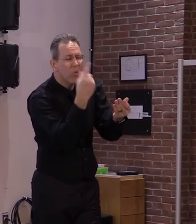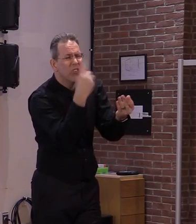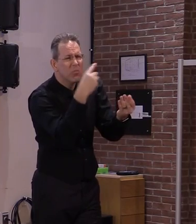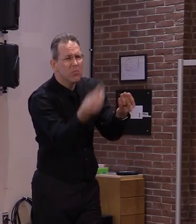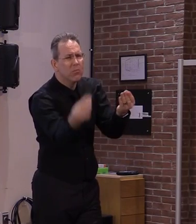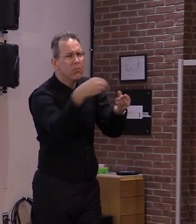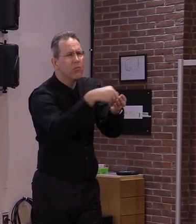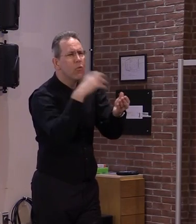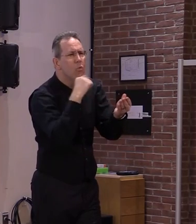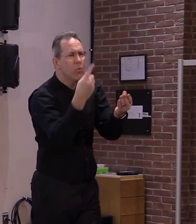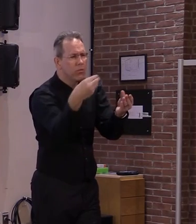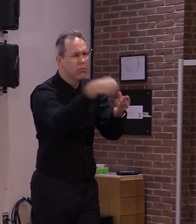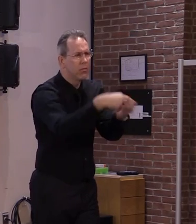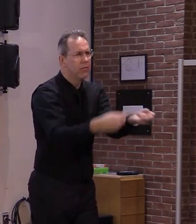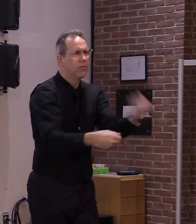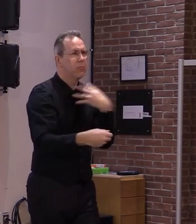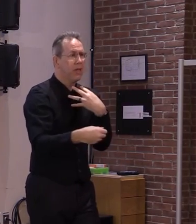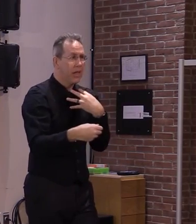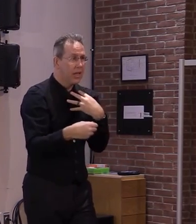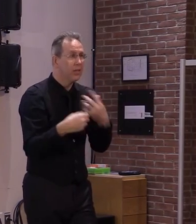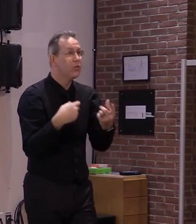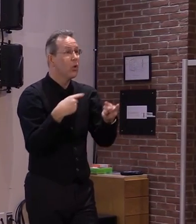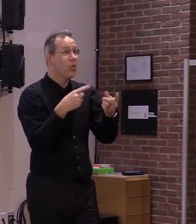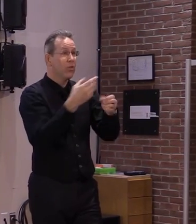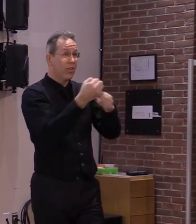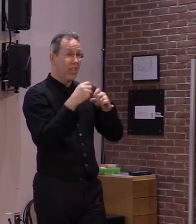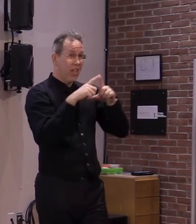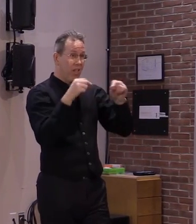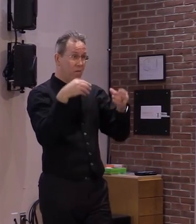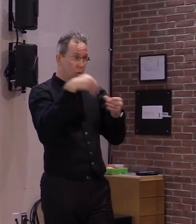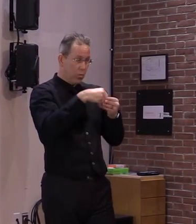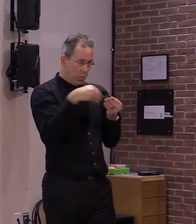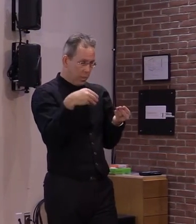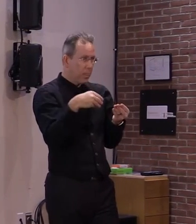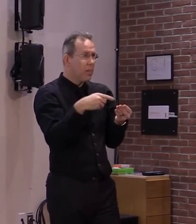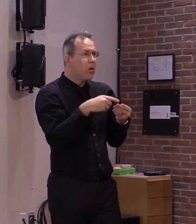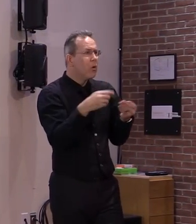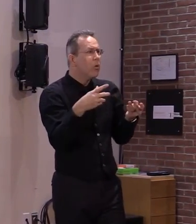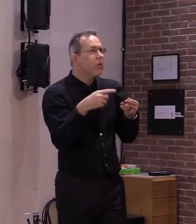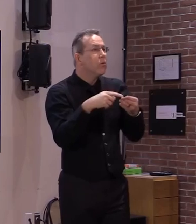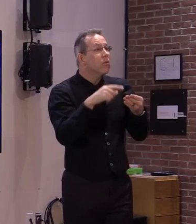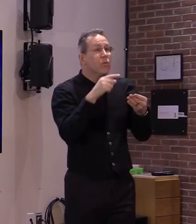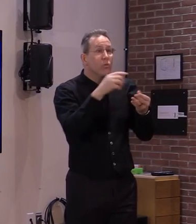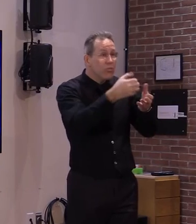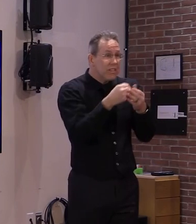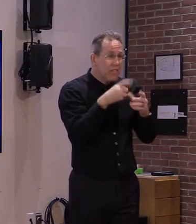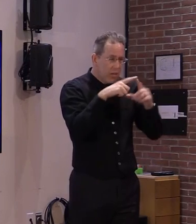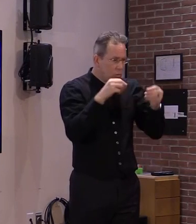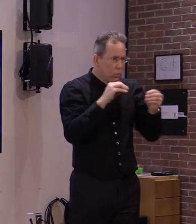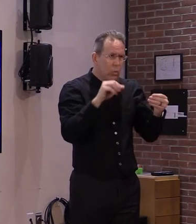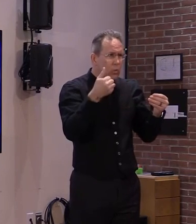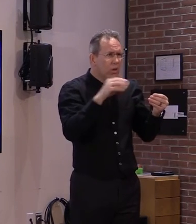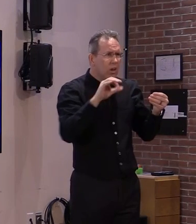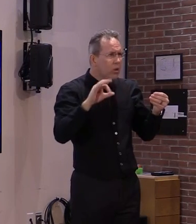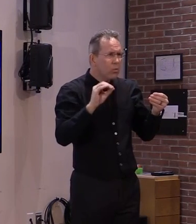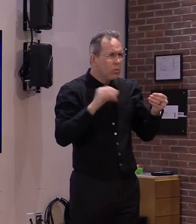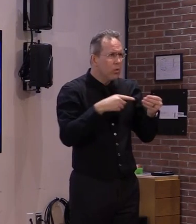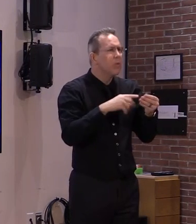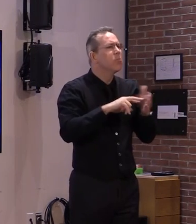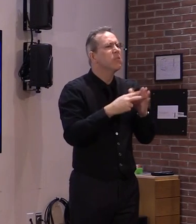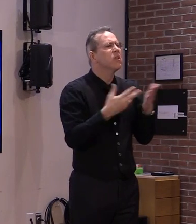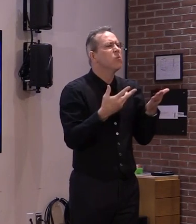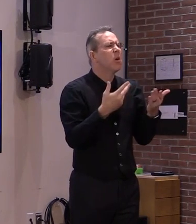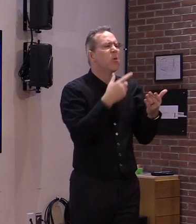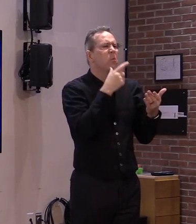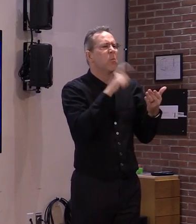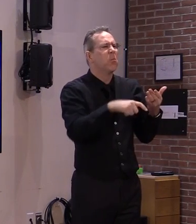If you received a return envelope but did not receive a 1099, this is likely because your 1099 was stopped before it could be delivered, which